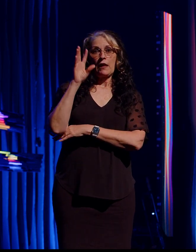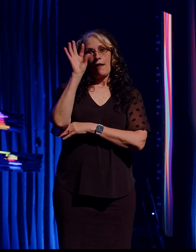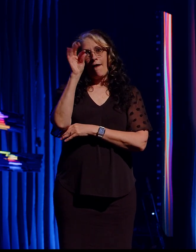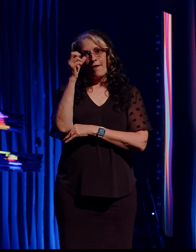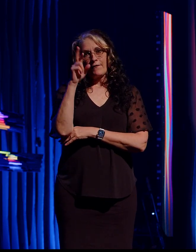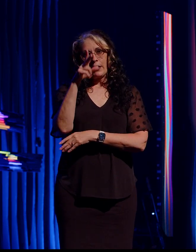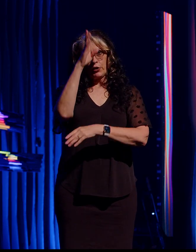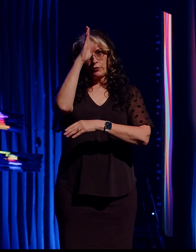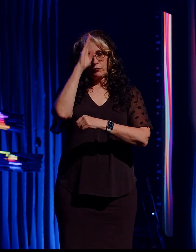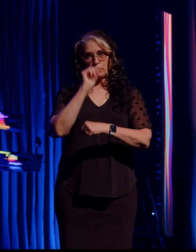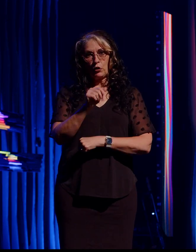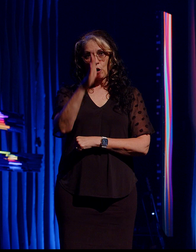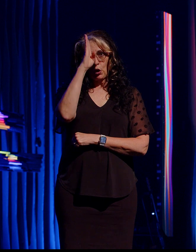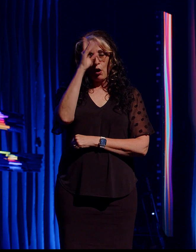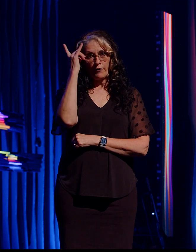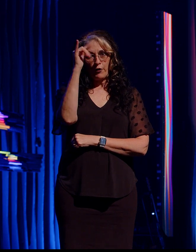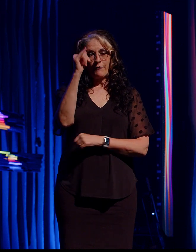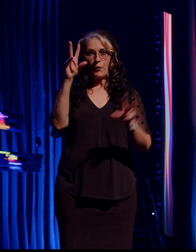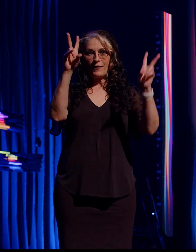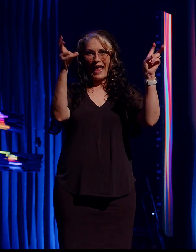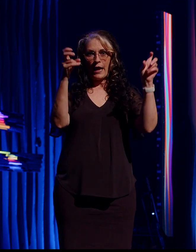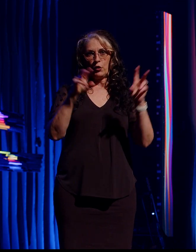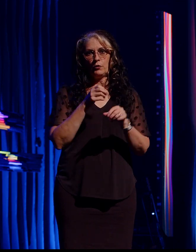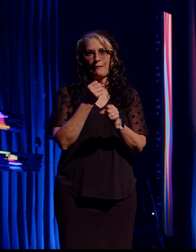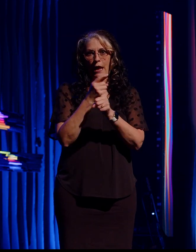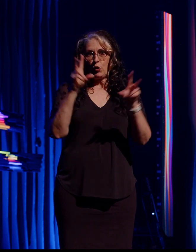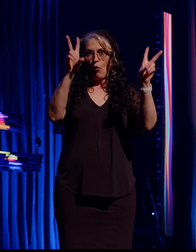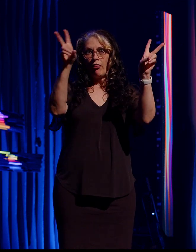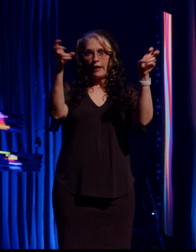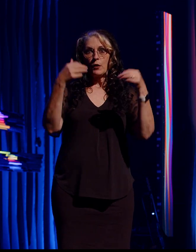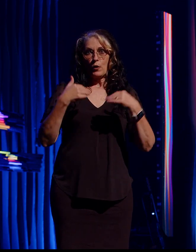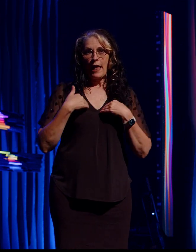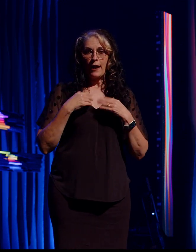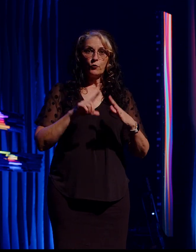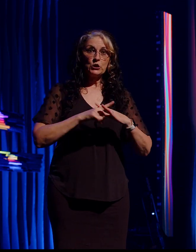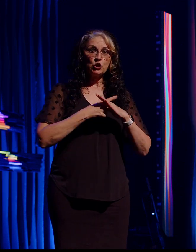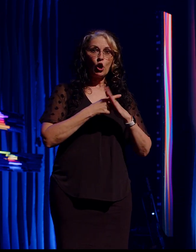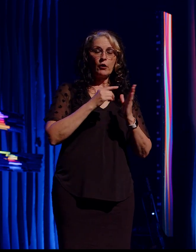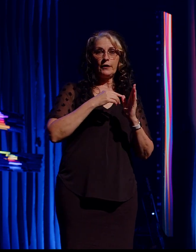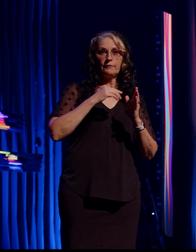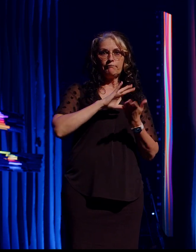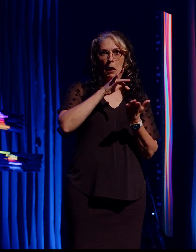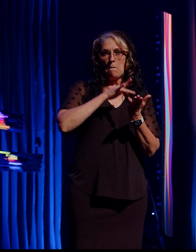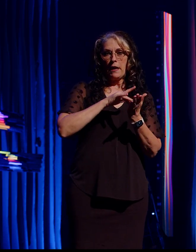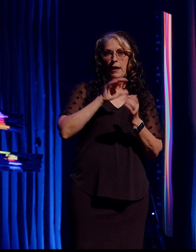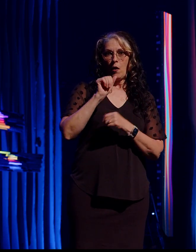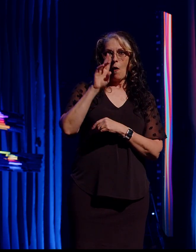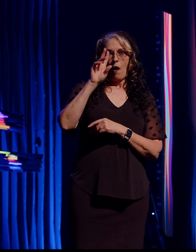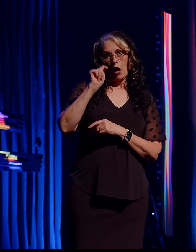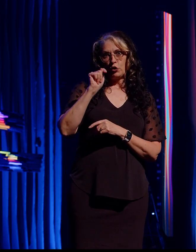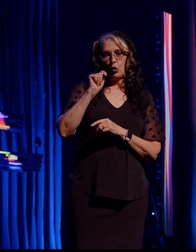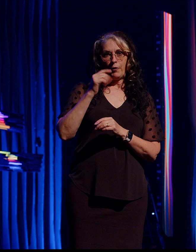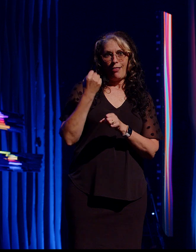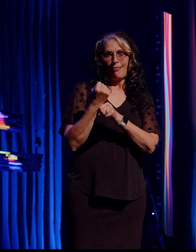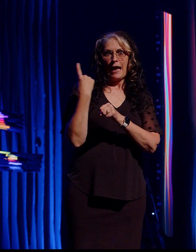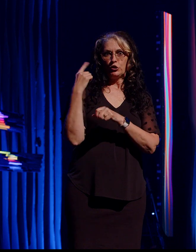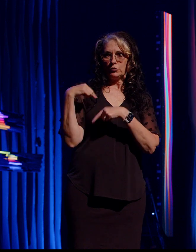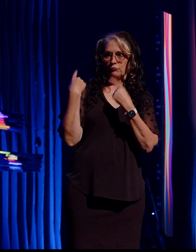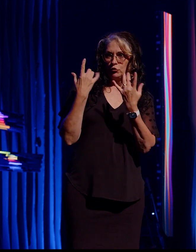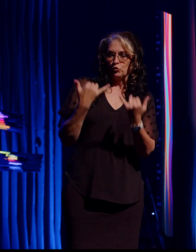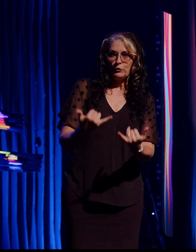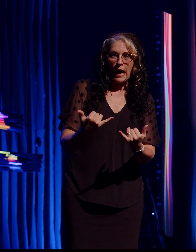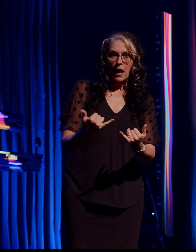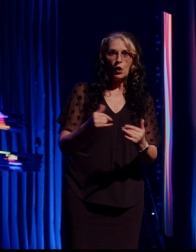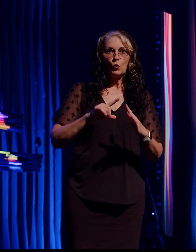annual theme. If you're new to the Grove, we always have an annual theme. We start it in mid-October, and we go to mid-October. which means that we're